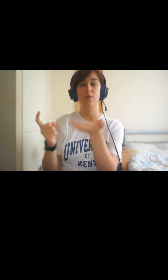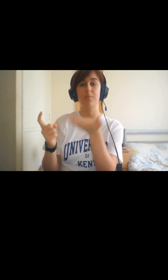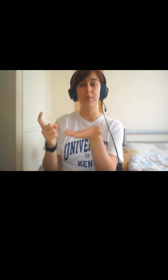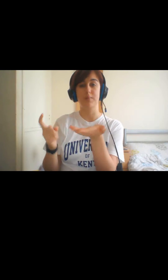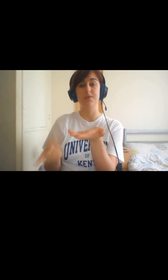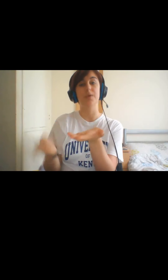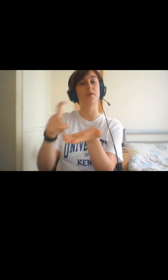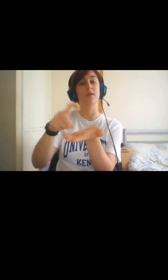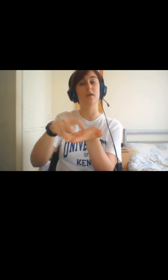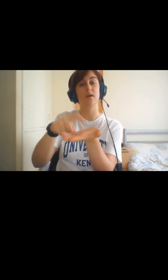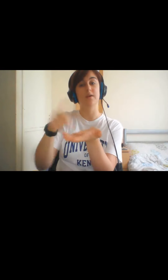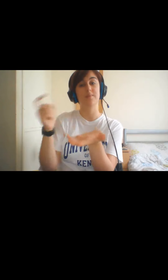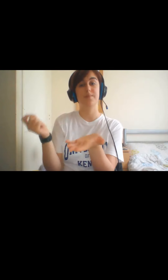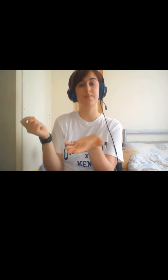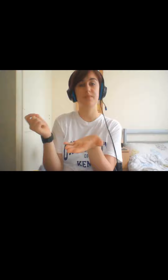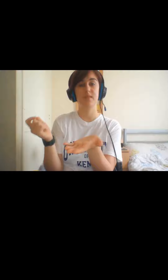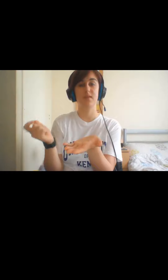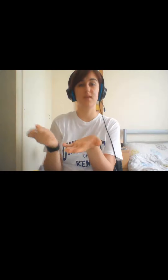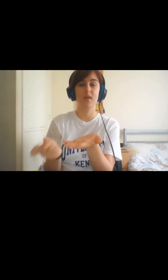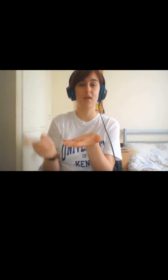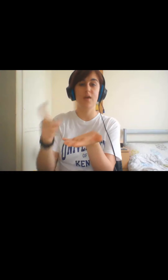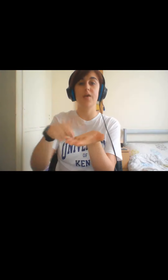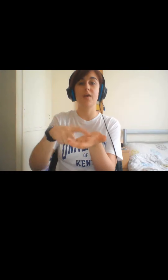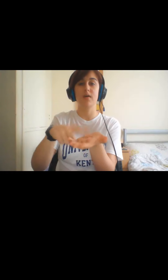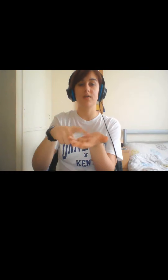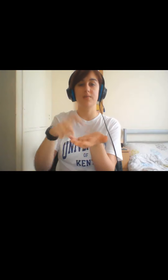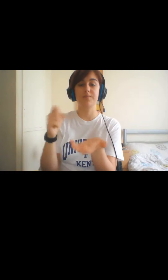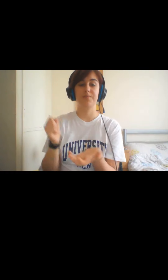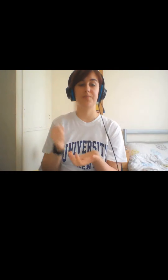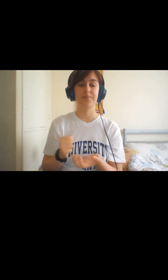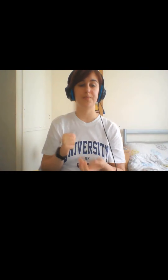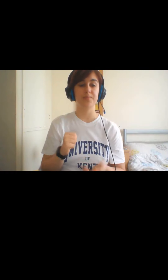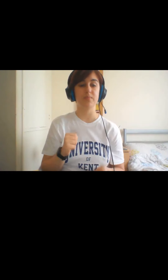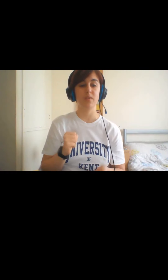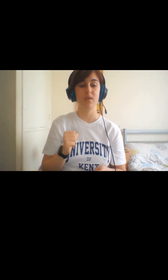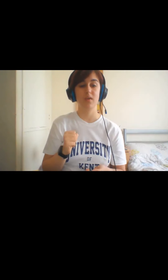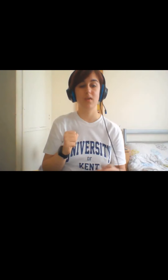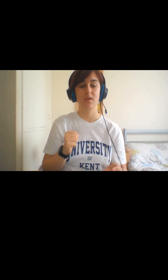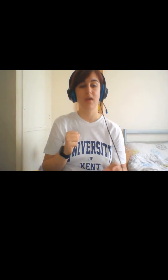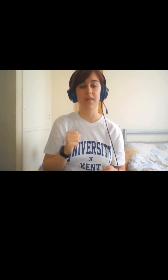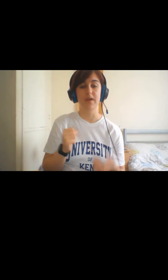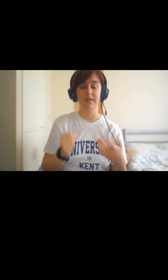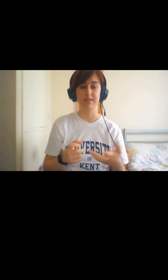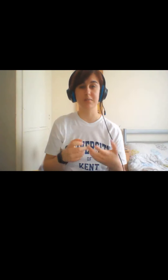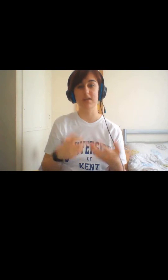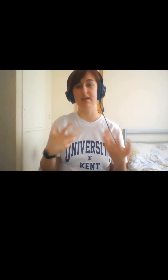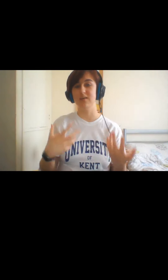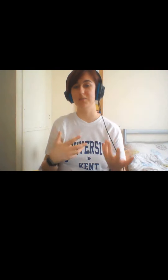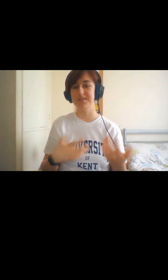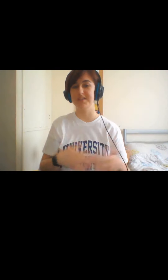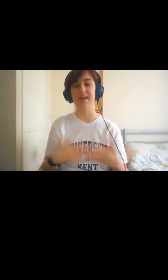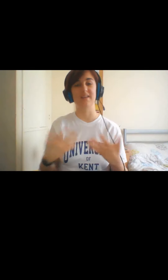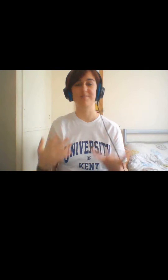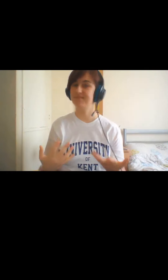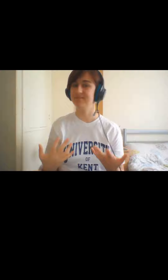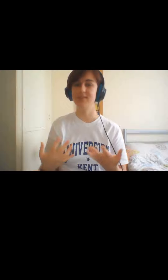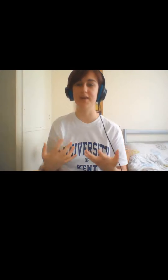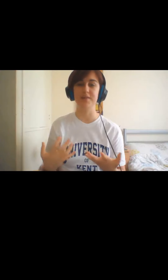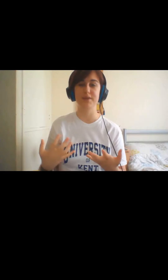open palm. So Ghana, Ghana. And then Somalia, once again, sign the first